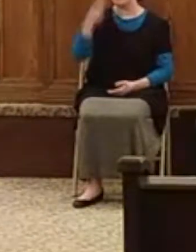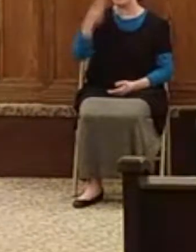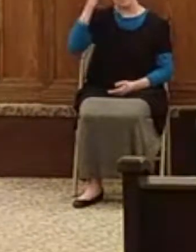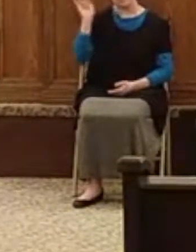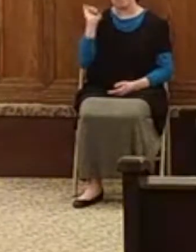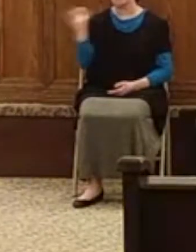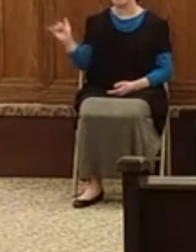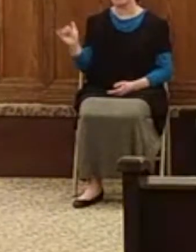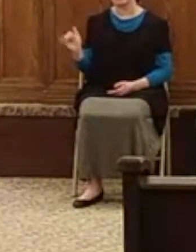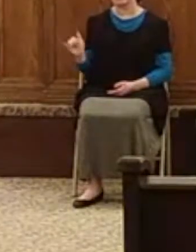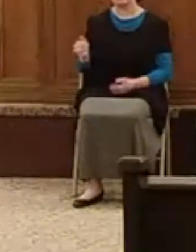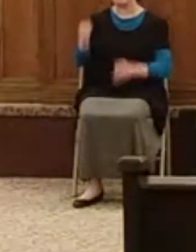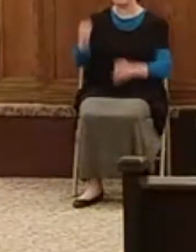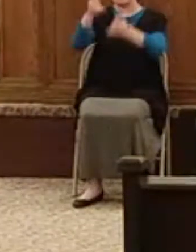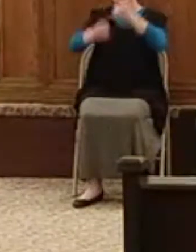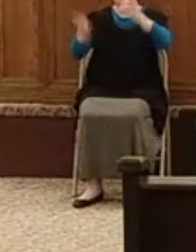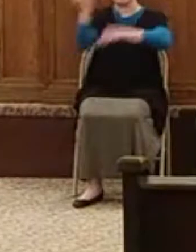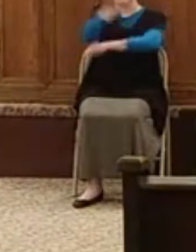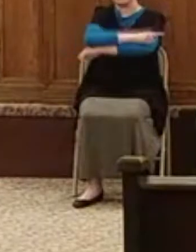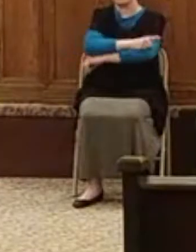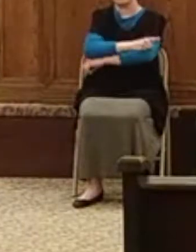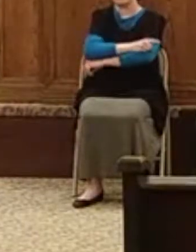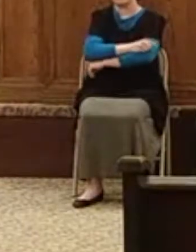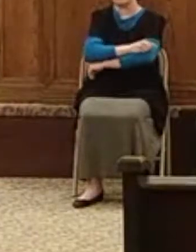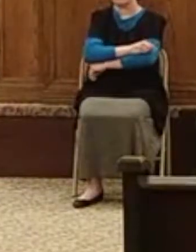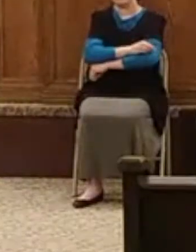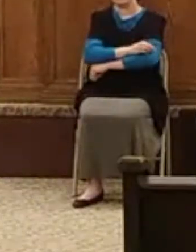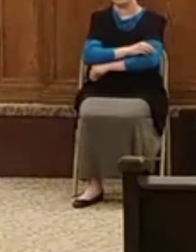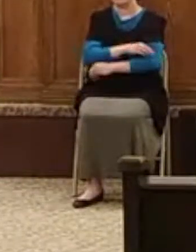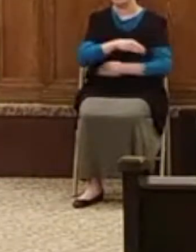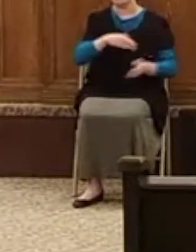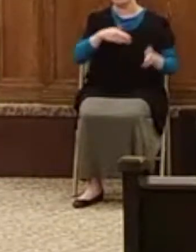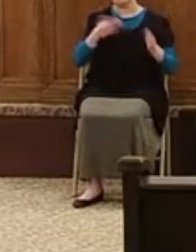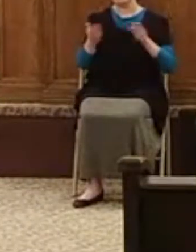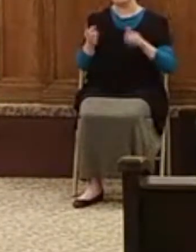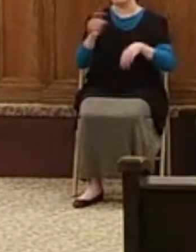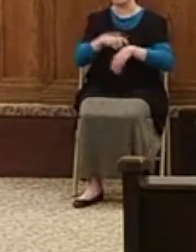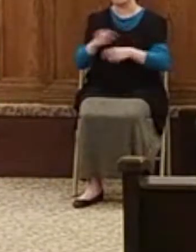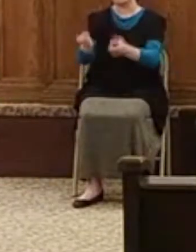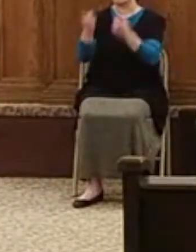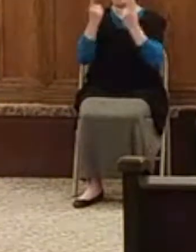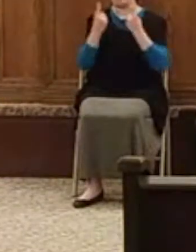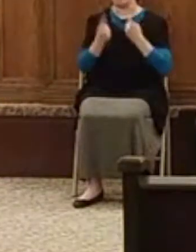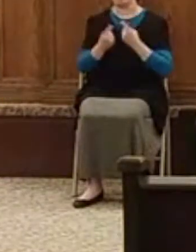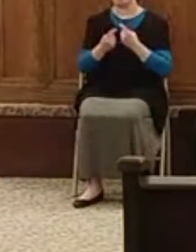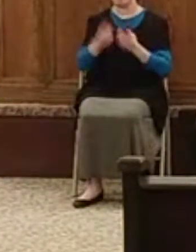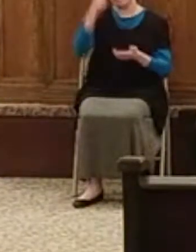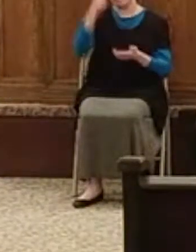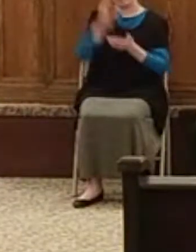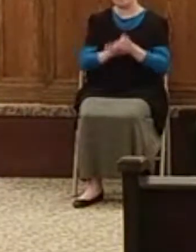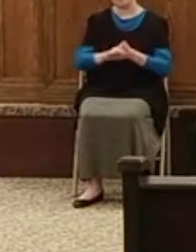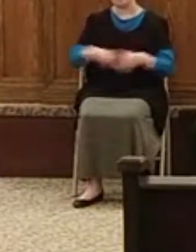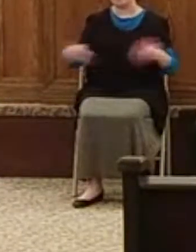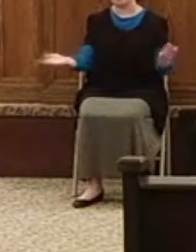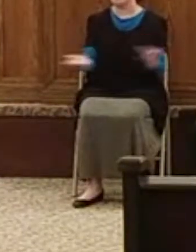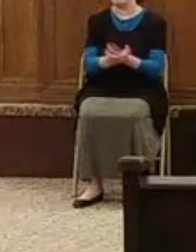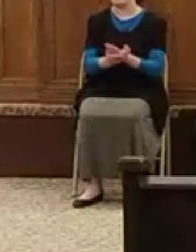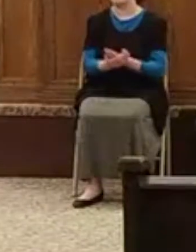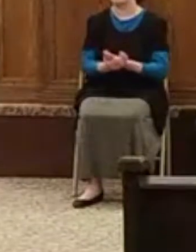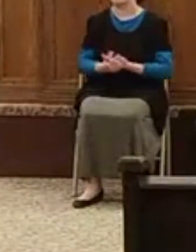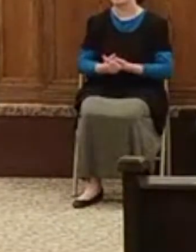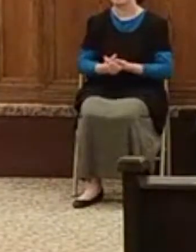know also that in the last days perilous times shall come. Yes, I believe we're there.